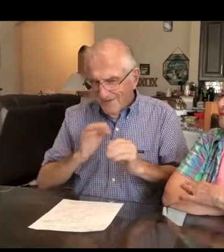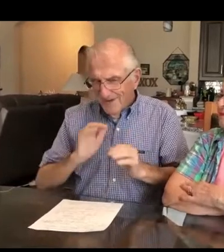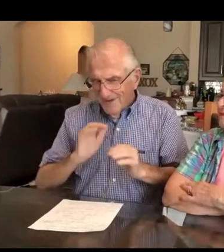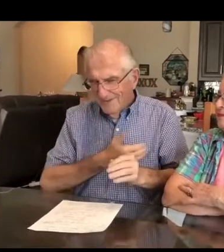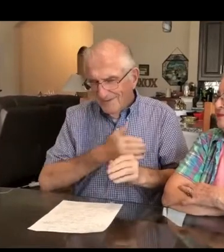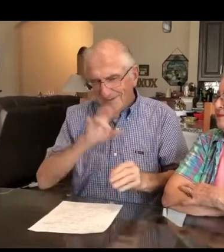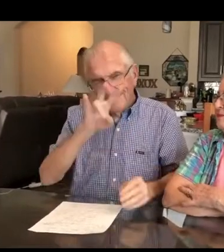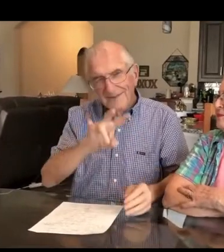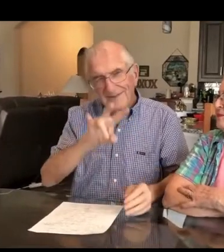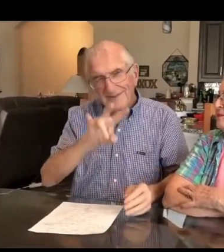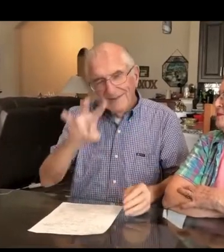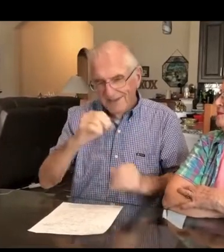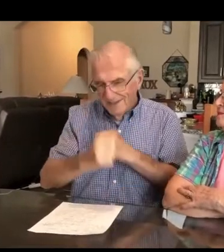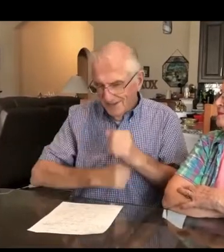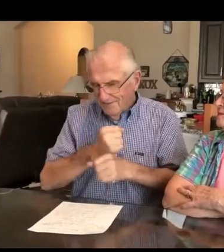and